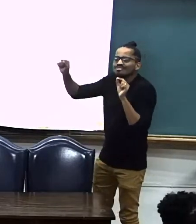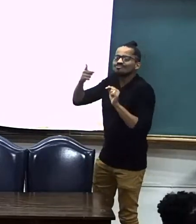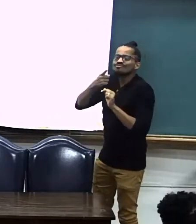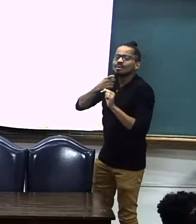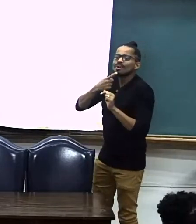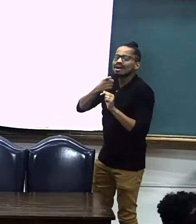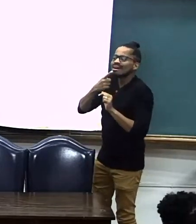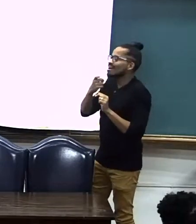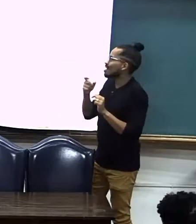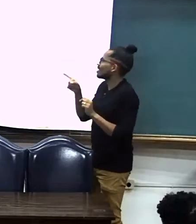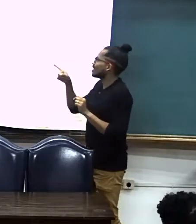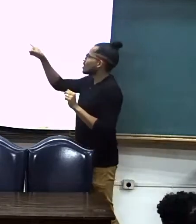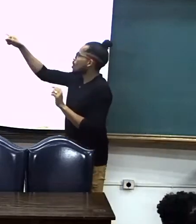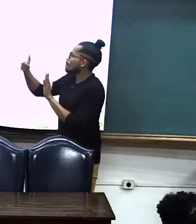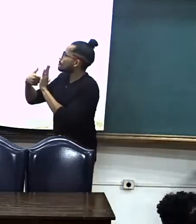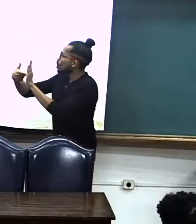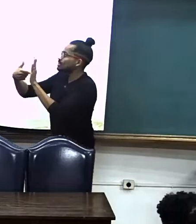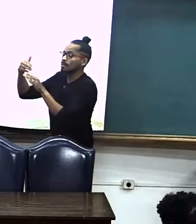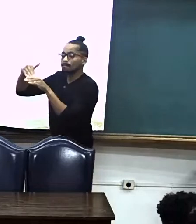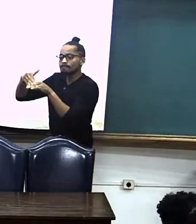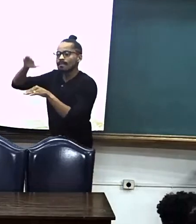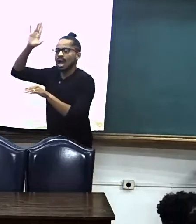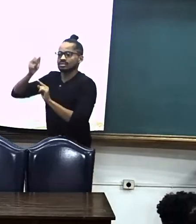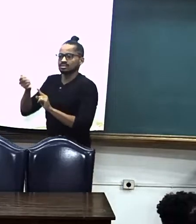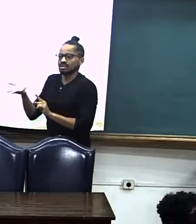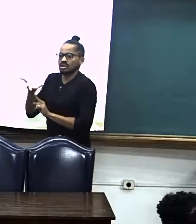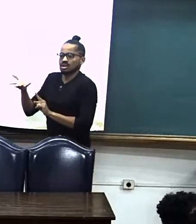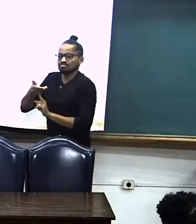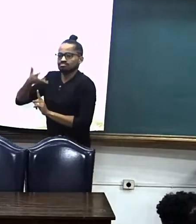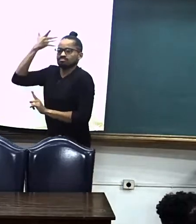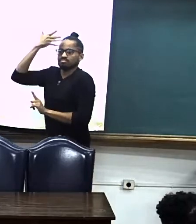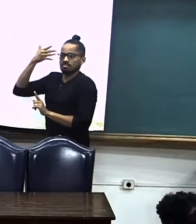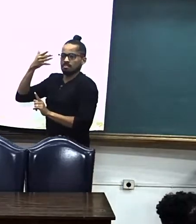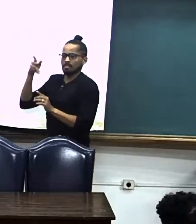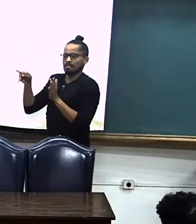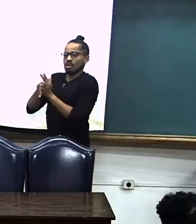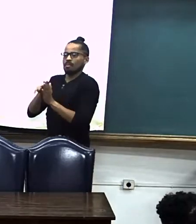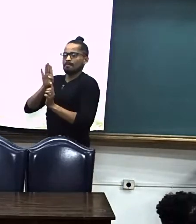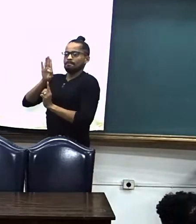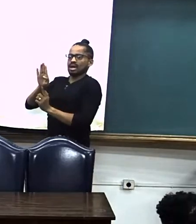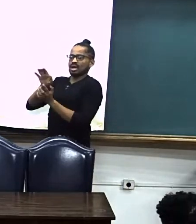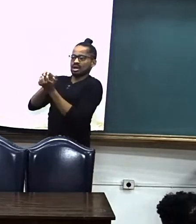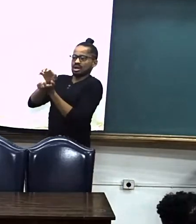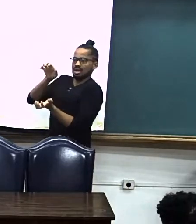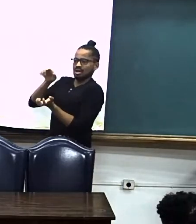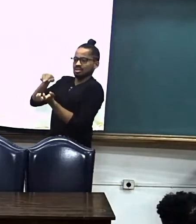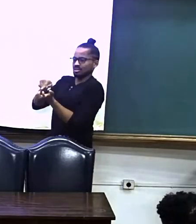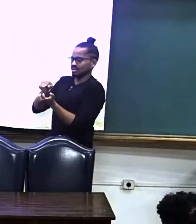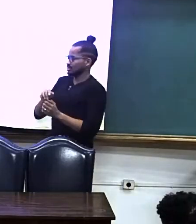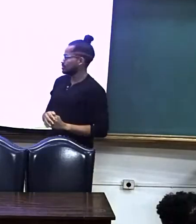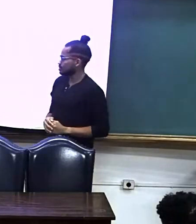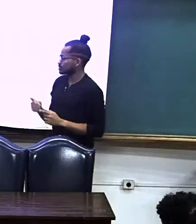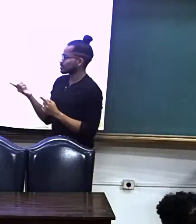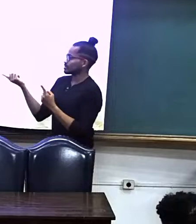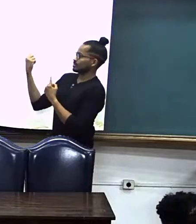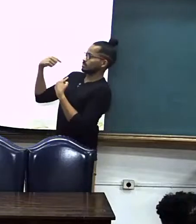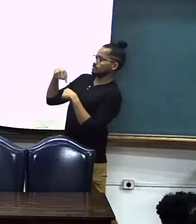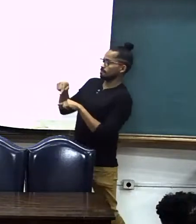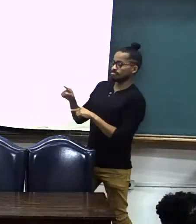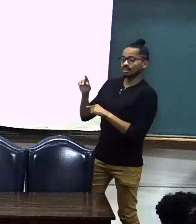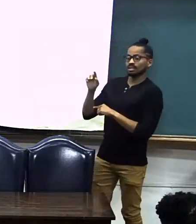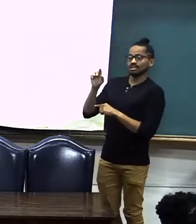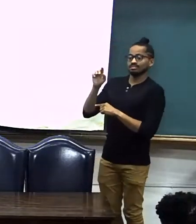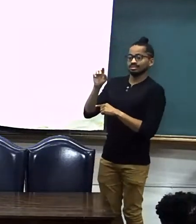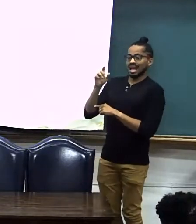the maximum velocity of the lower lip for B. And the blue line is the tongue tip,